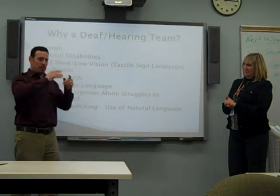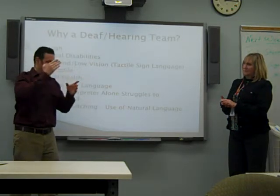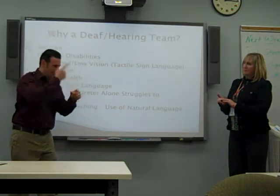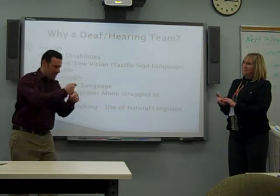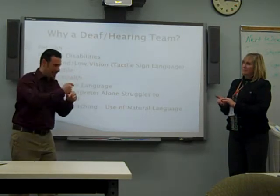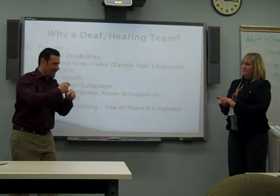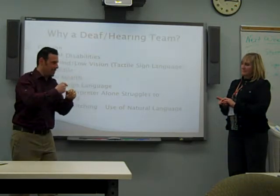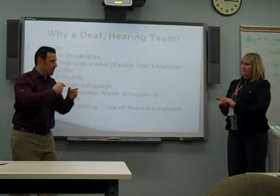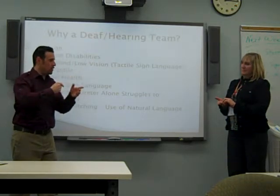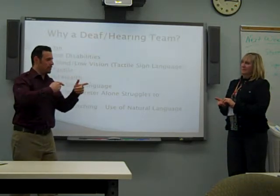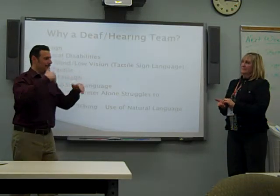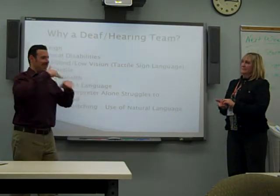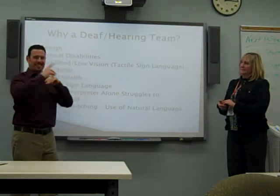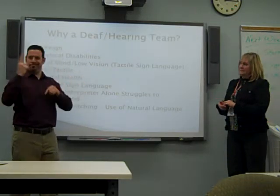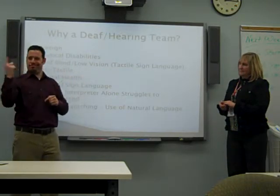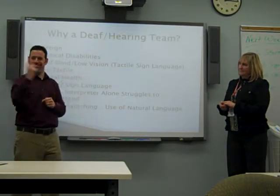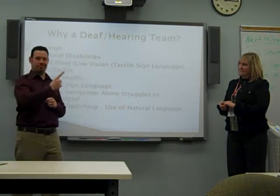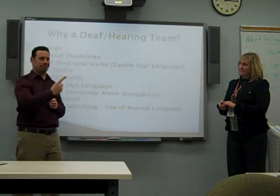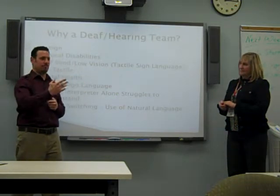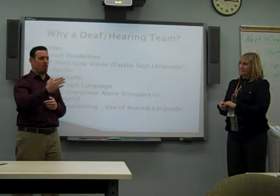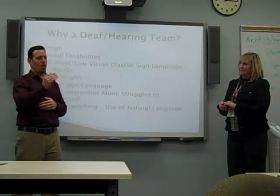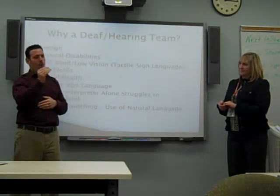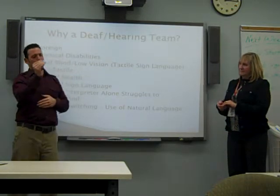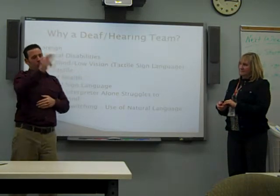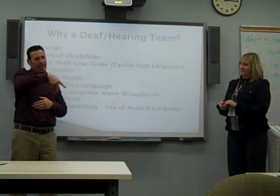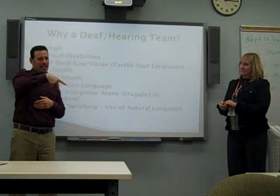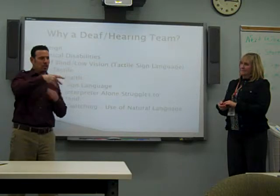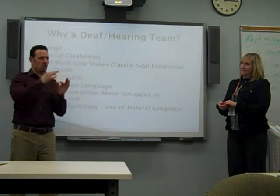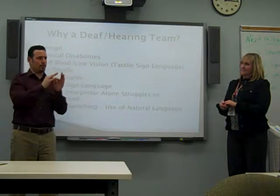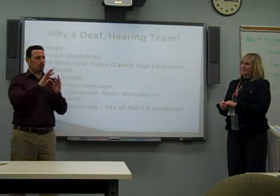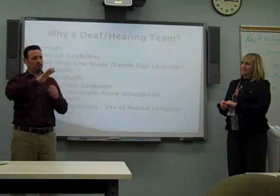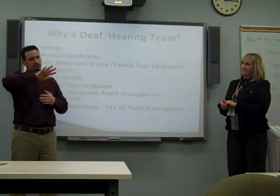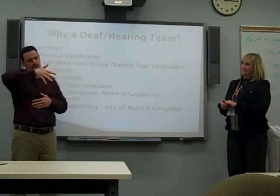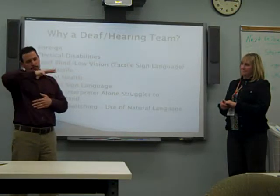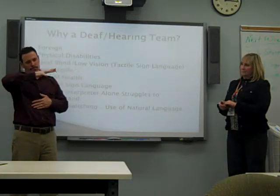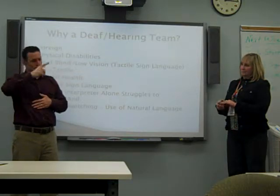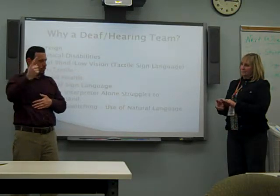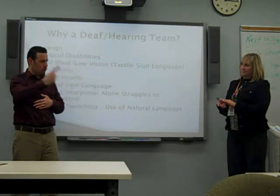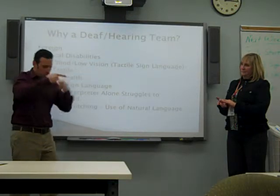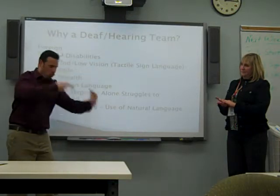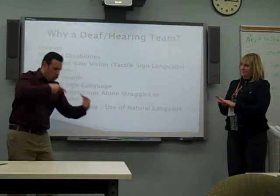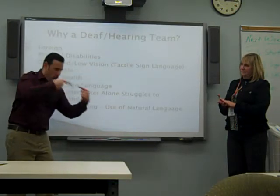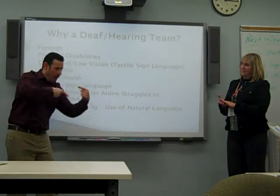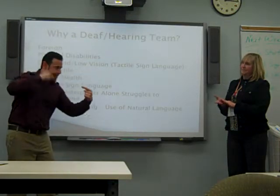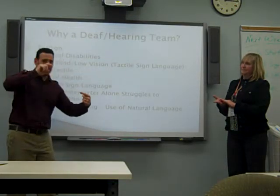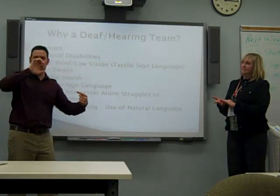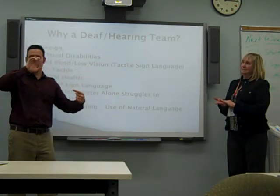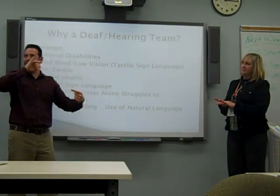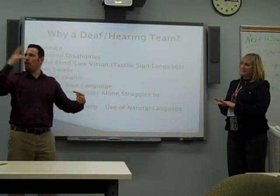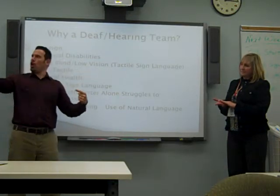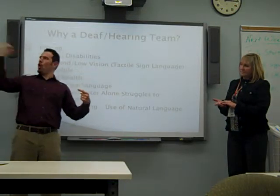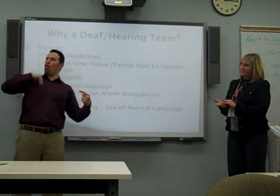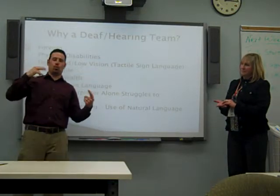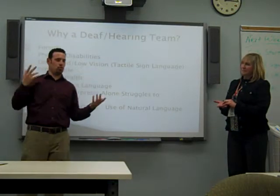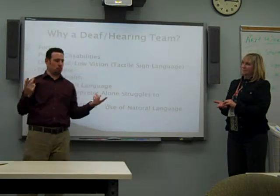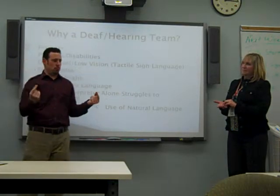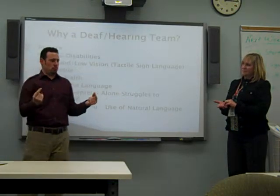skilled interpreter faces a conflict? Then are you going to have to send another interpreter in there who is kind of skilled and is going to be